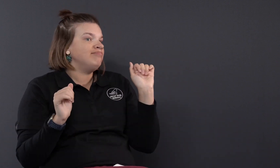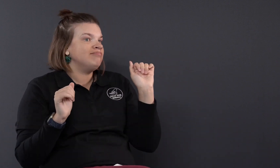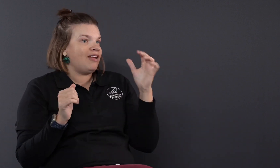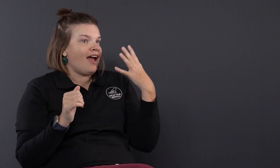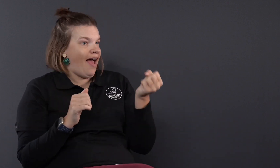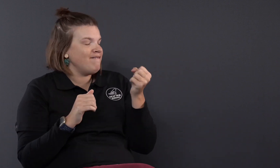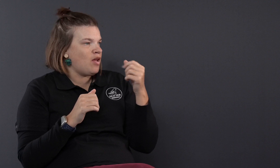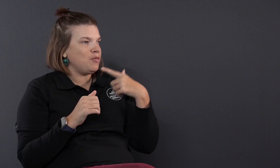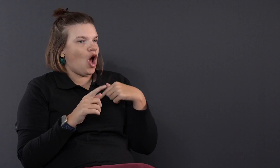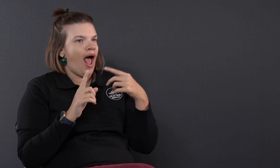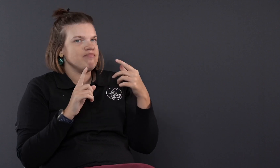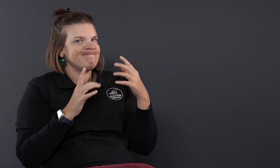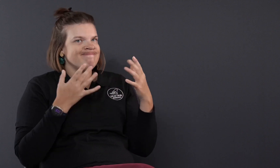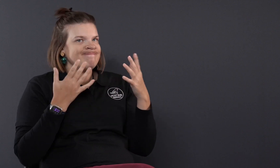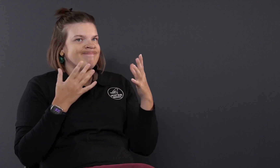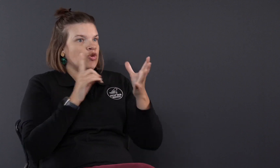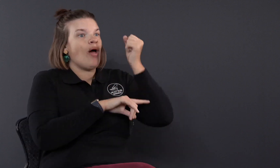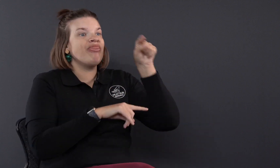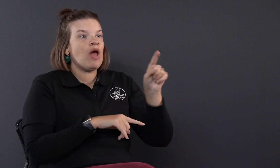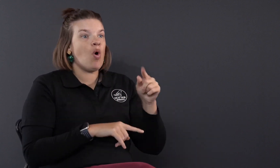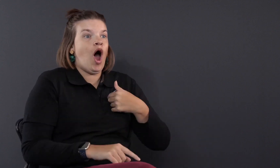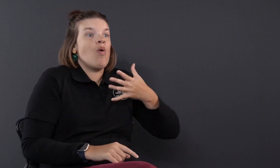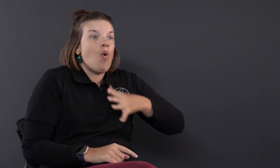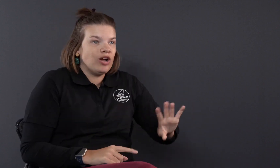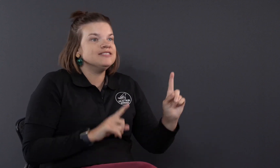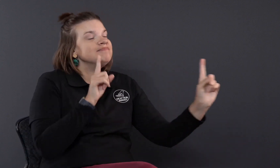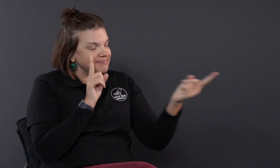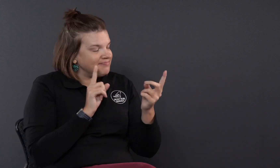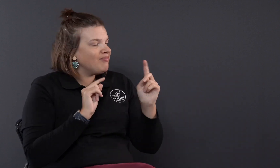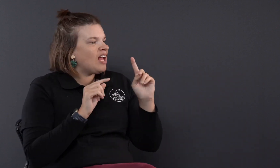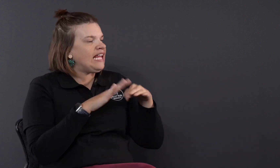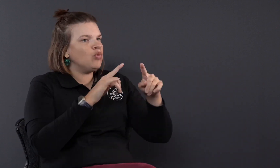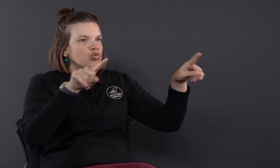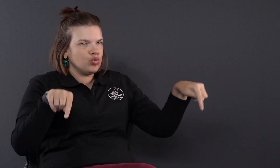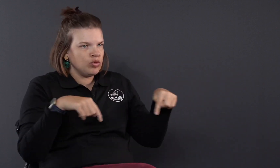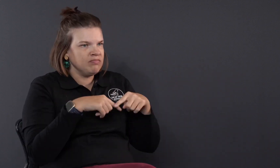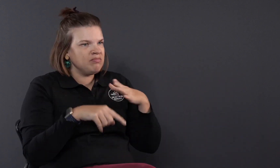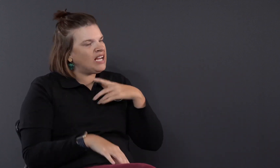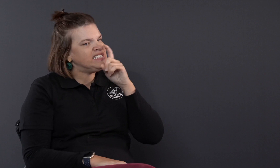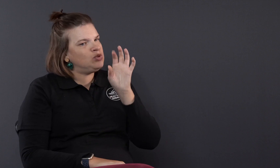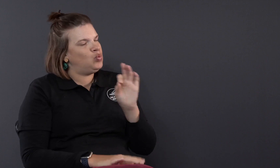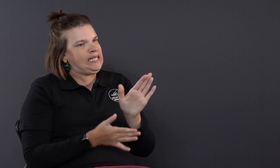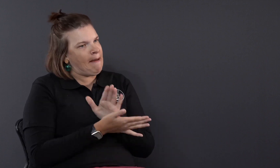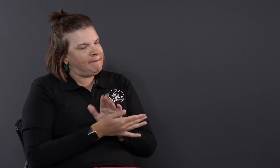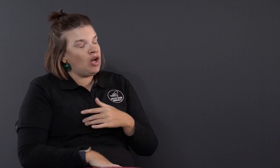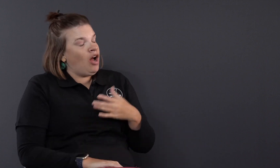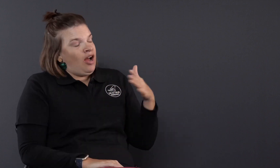I was finally able to make that happen, and I remember sitting at the hospital and my sister, well, she wasn't happy. Well, bad